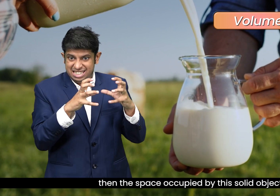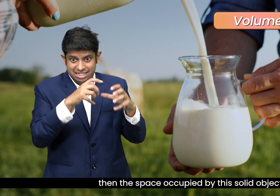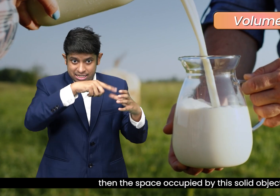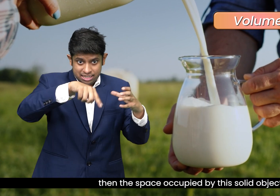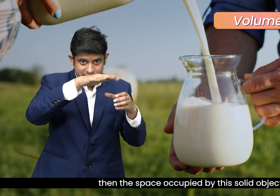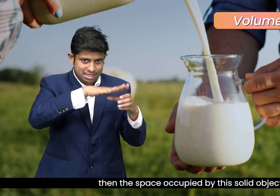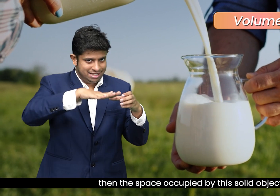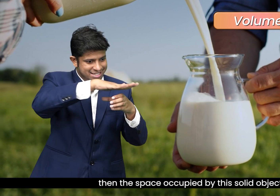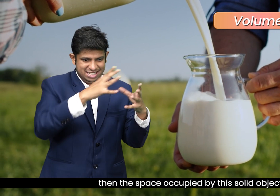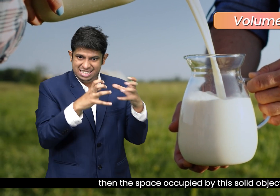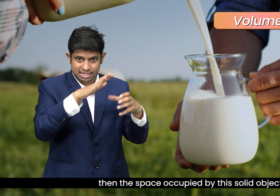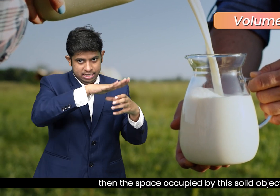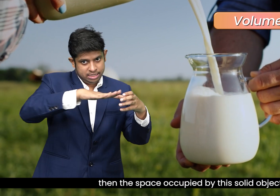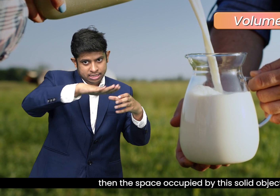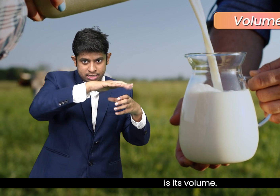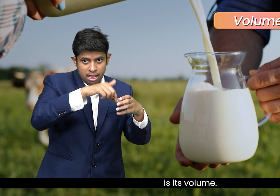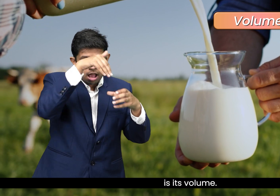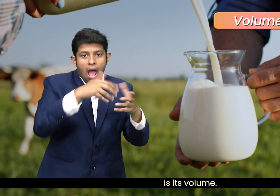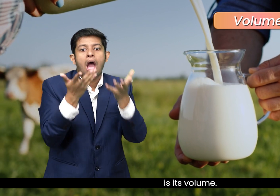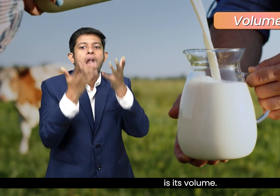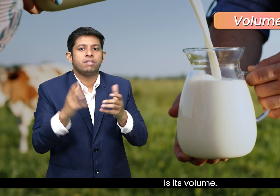space occupied by the solid object is its volume.